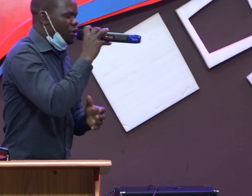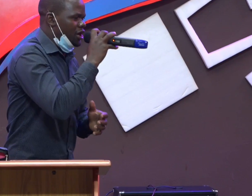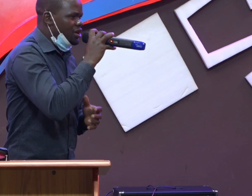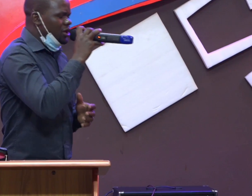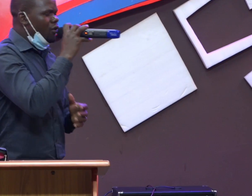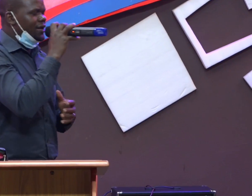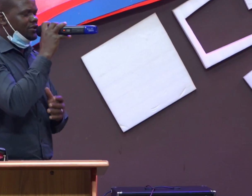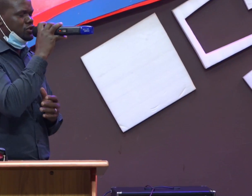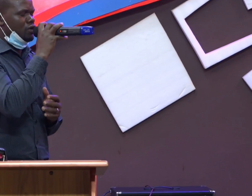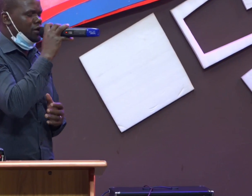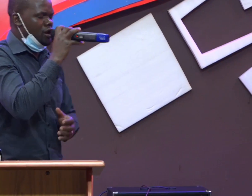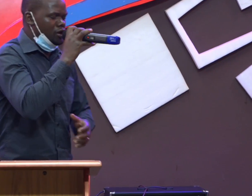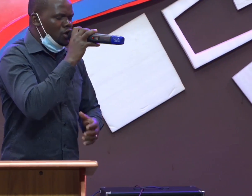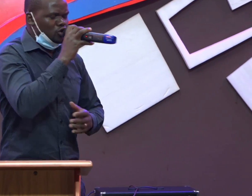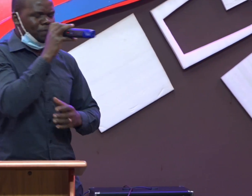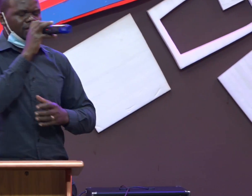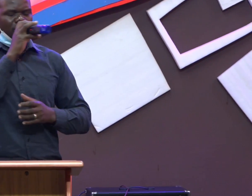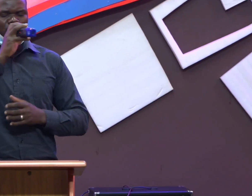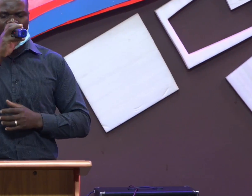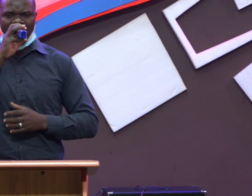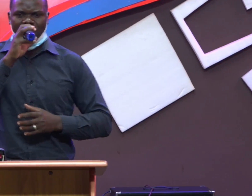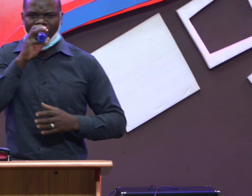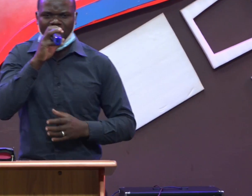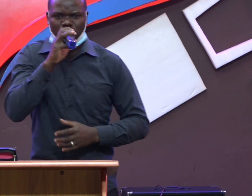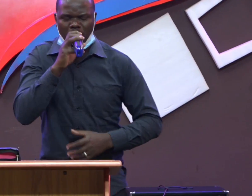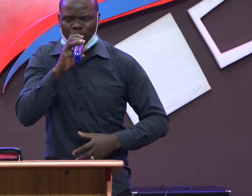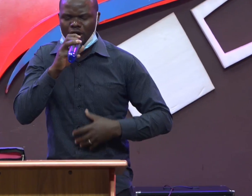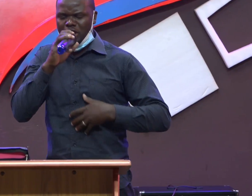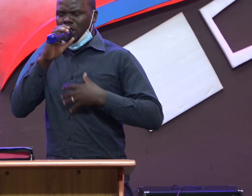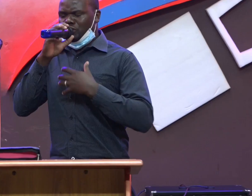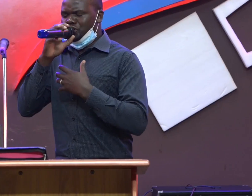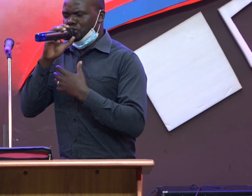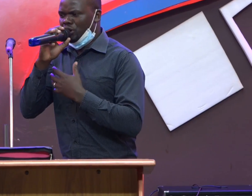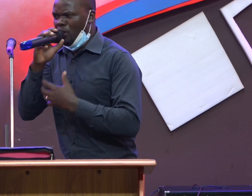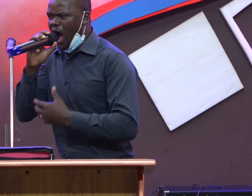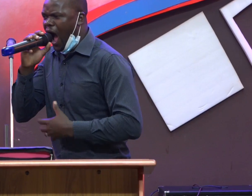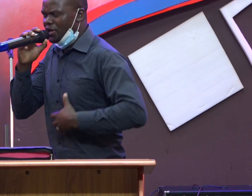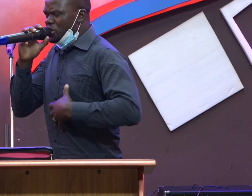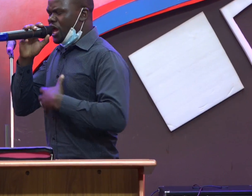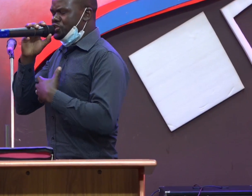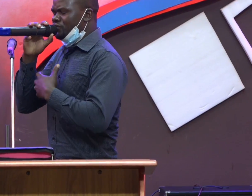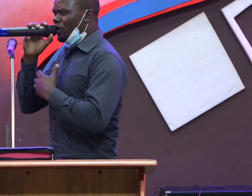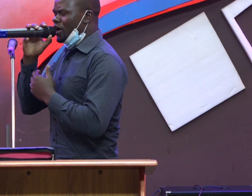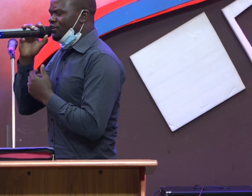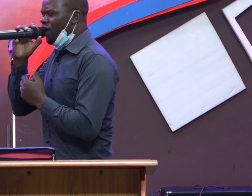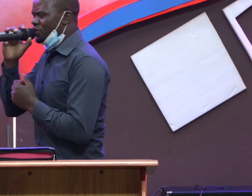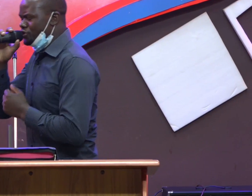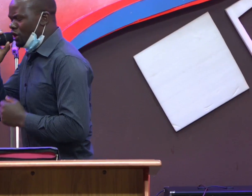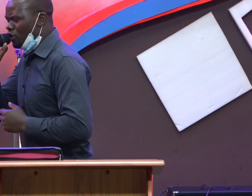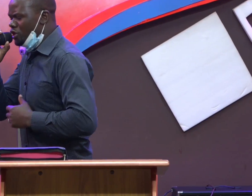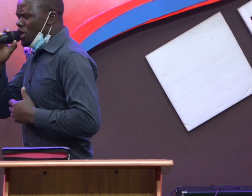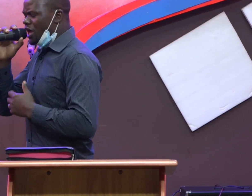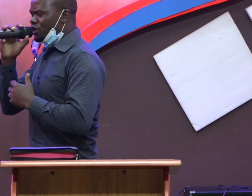unto your will, the one that is ready to spend a lot of time, Heavenly King of Glory, reading your word, searching for the